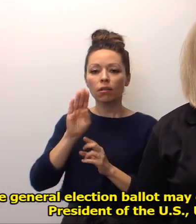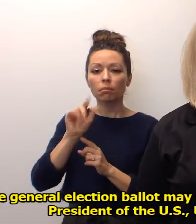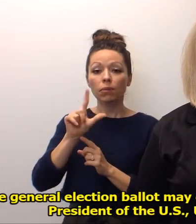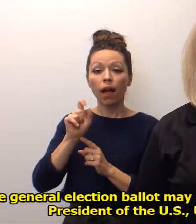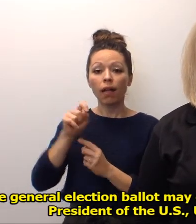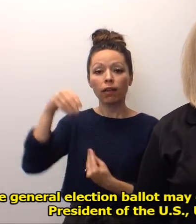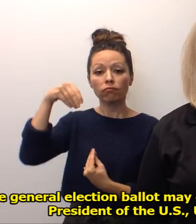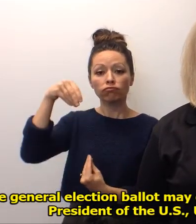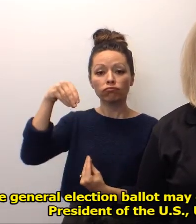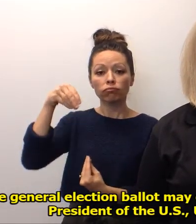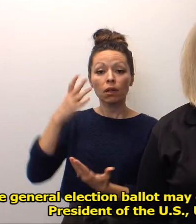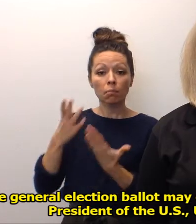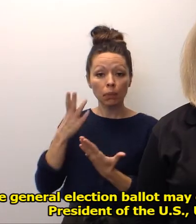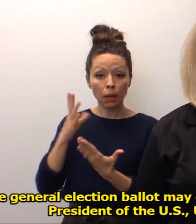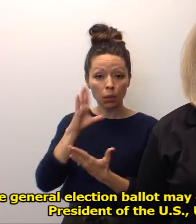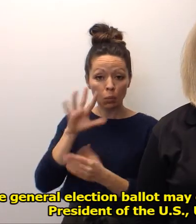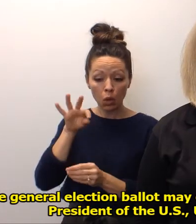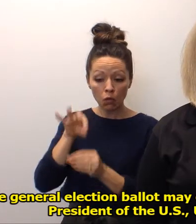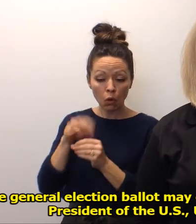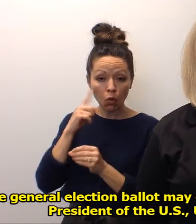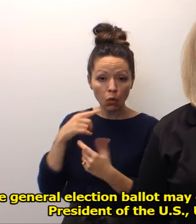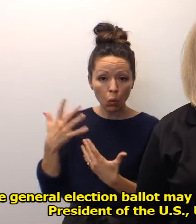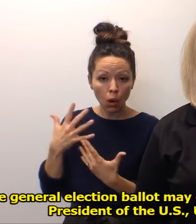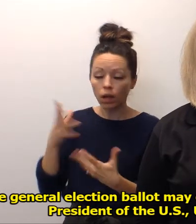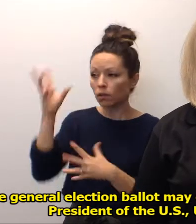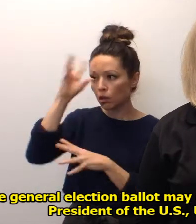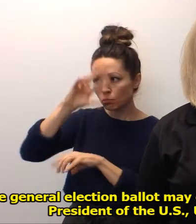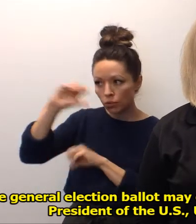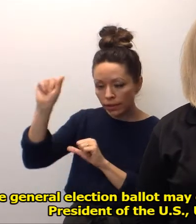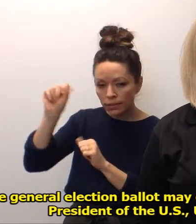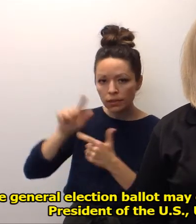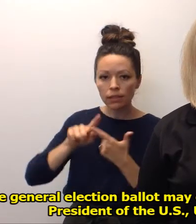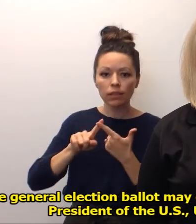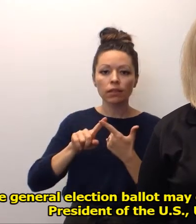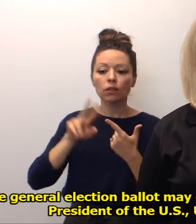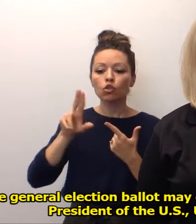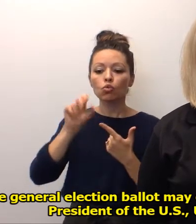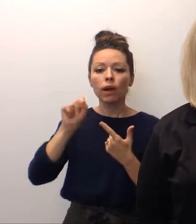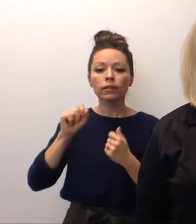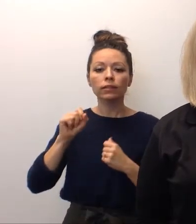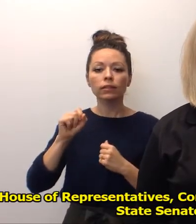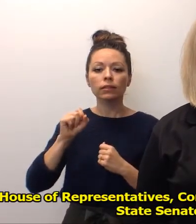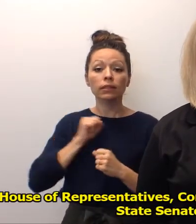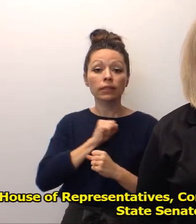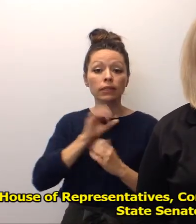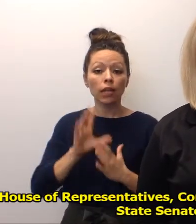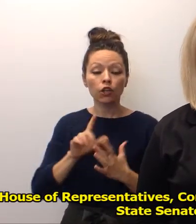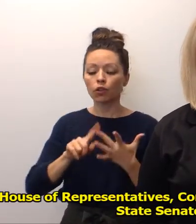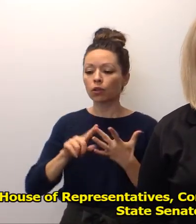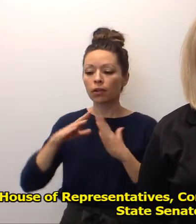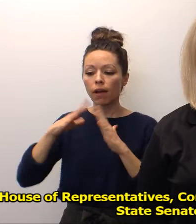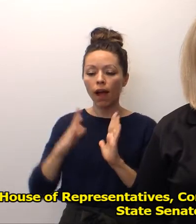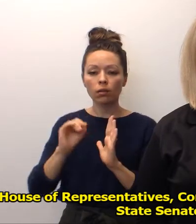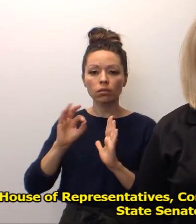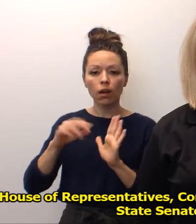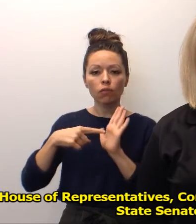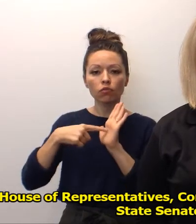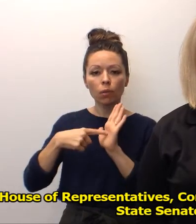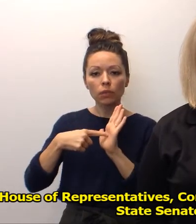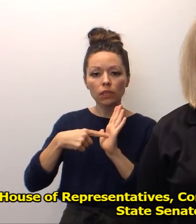may contain offices such as President of the U.S., U.S. Senator, U.S. House of